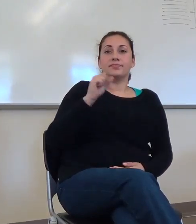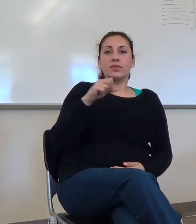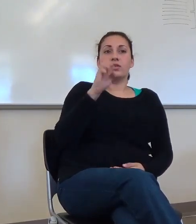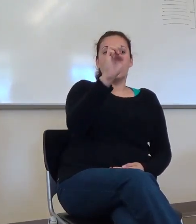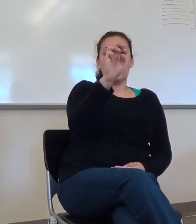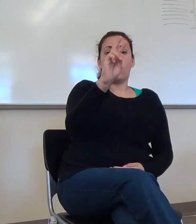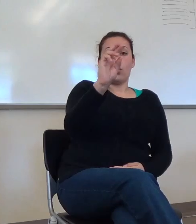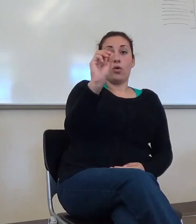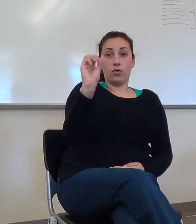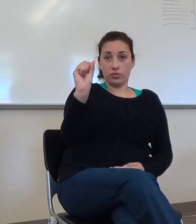arrows,